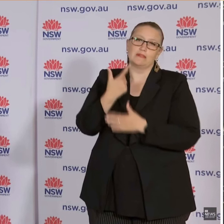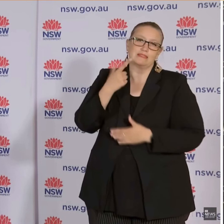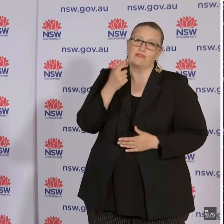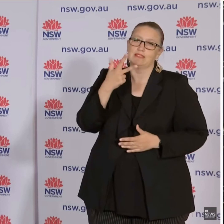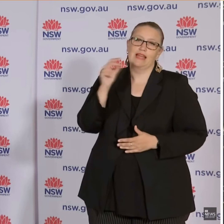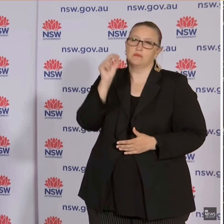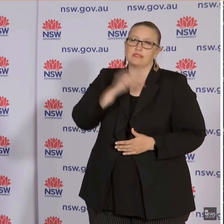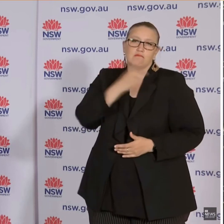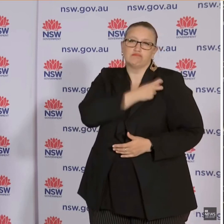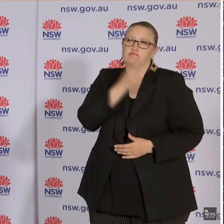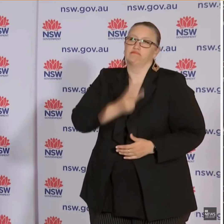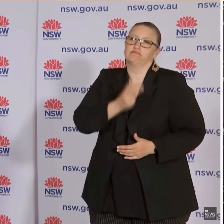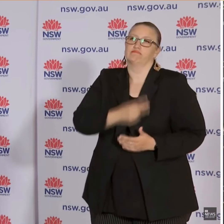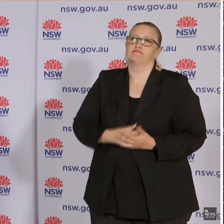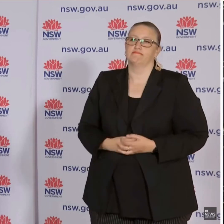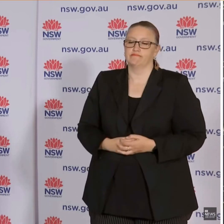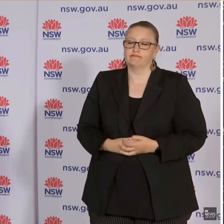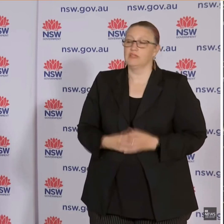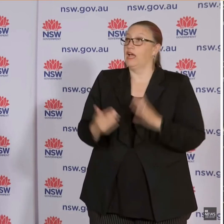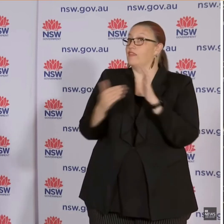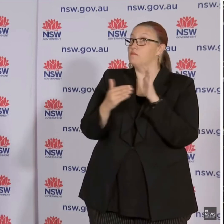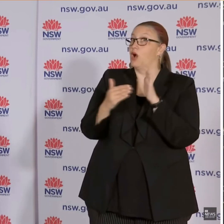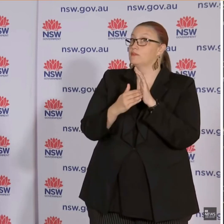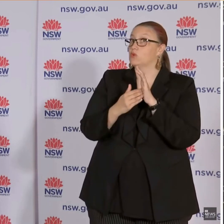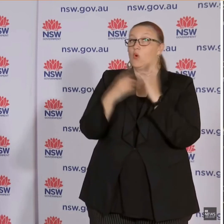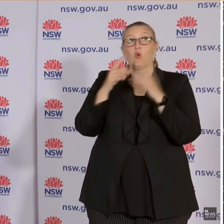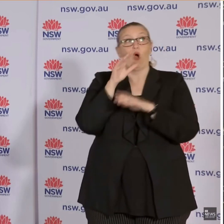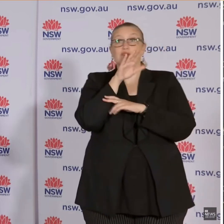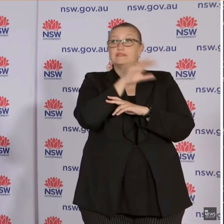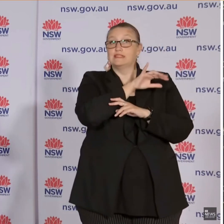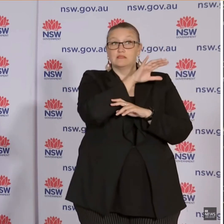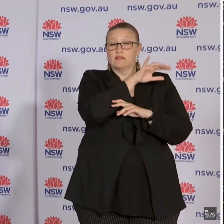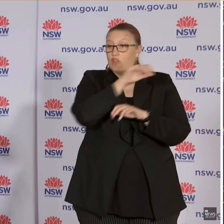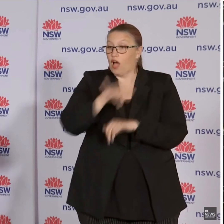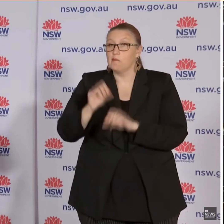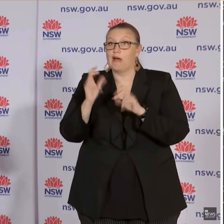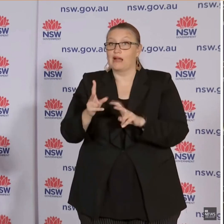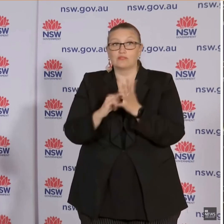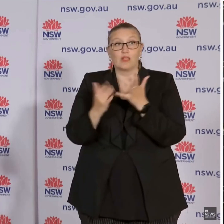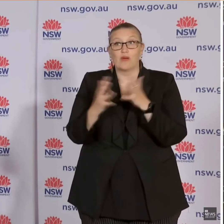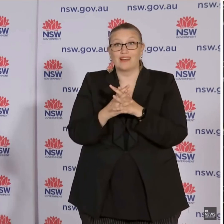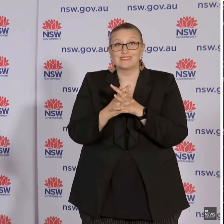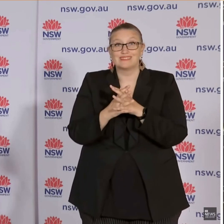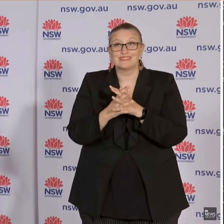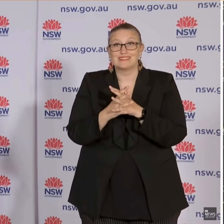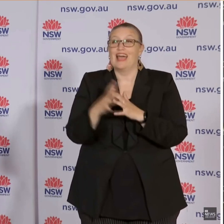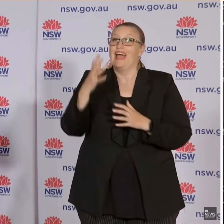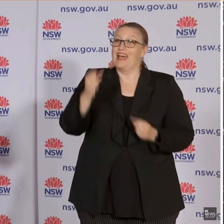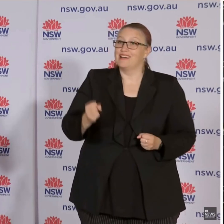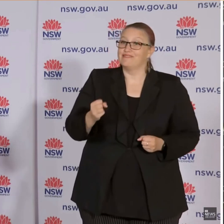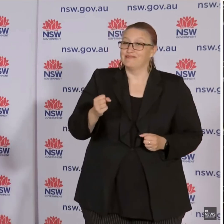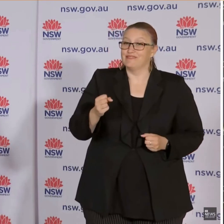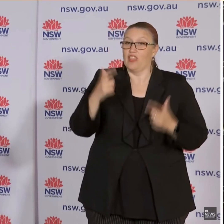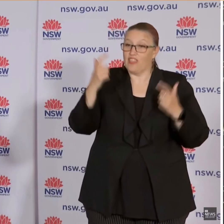after our international returning Aussies, even though there's only 4 cases, I think, overnight in hotel quarantine versus the number in